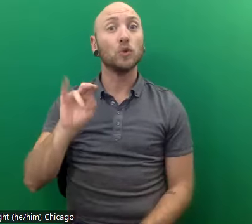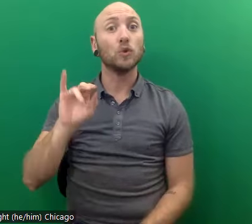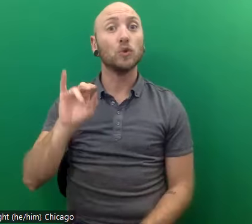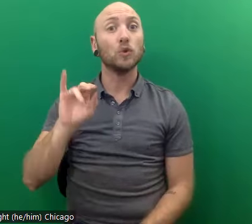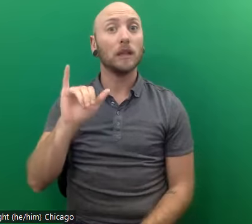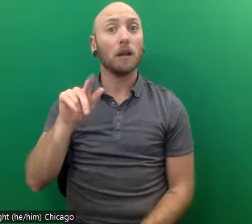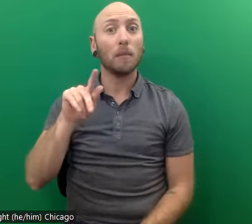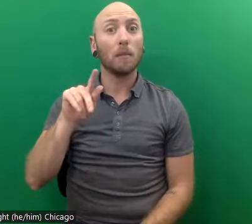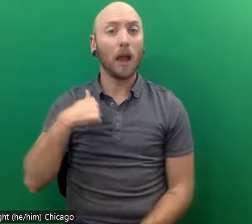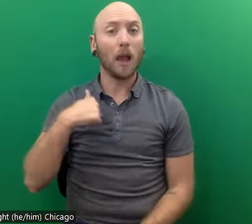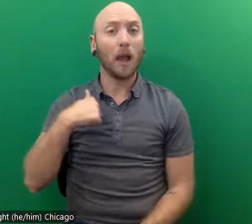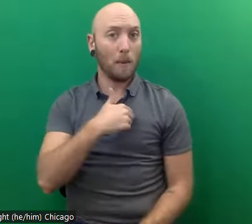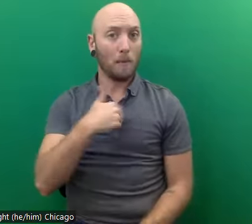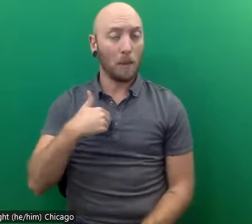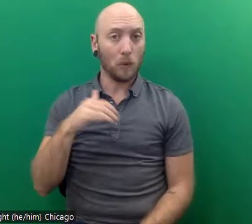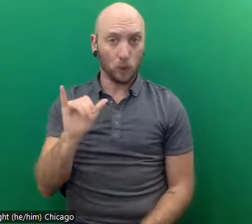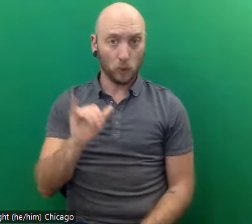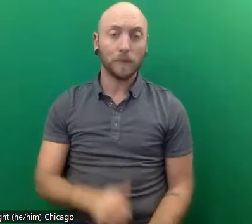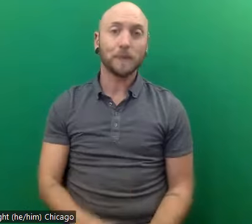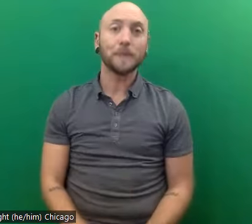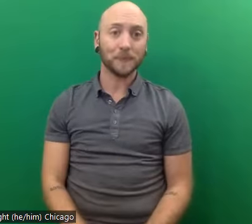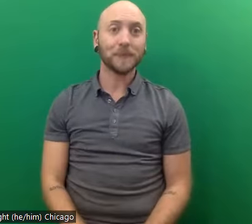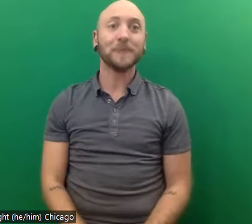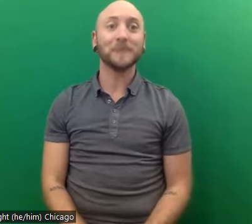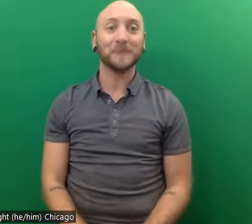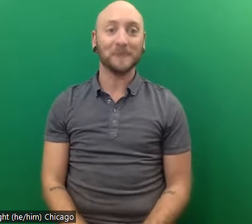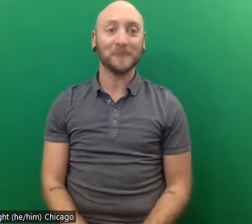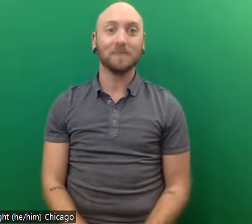the New Jersey Young People of Alcoholics Anonymous.